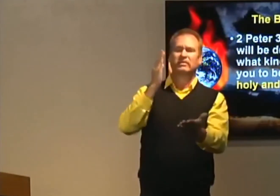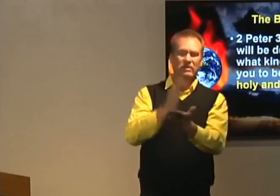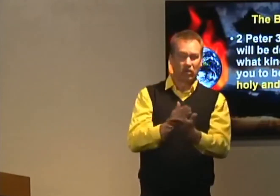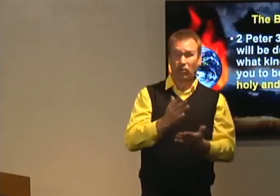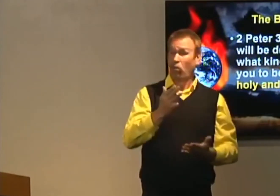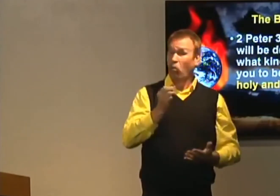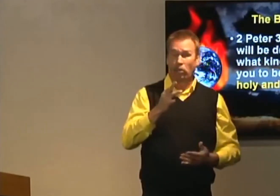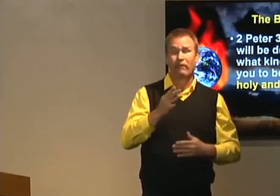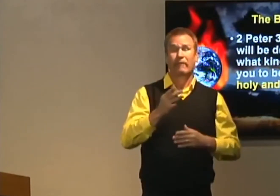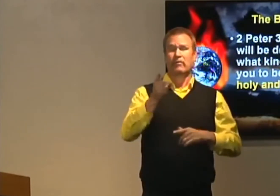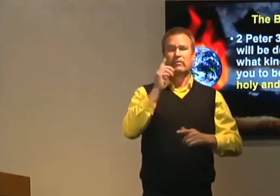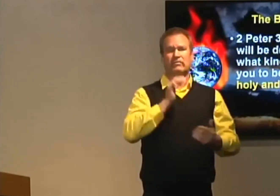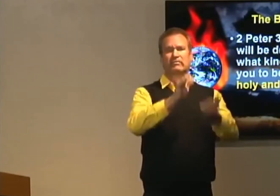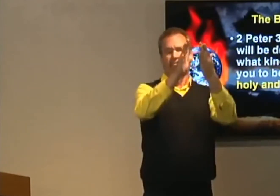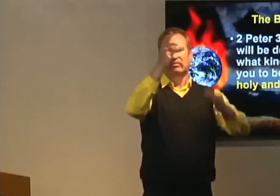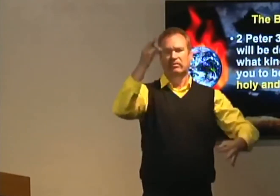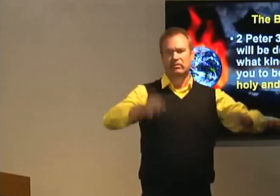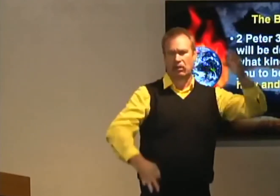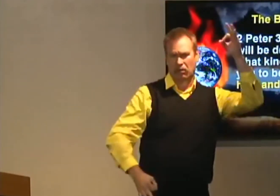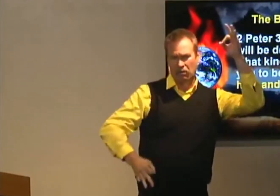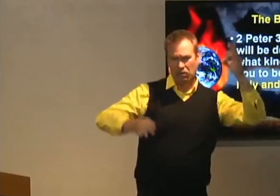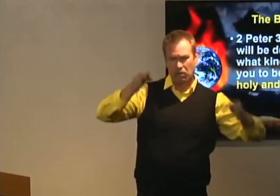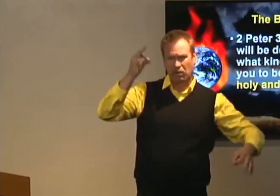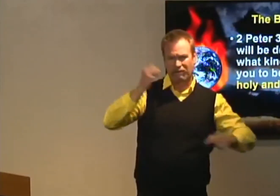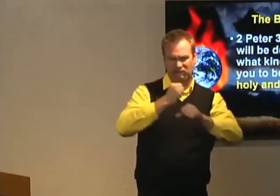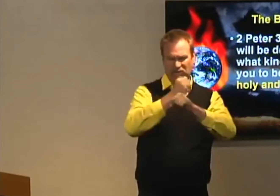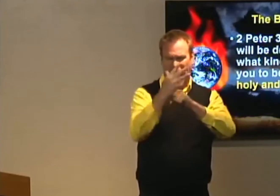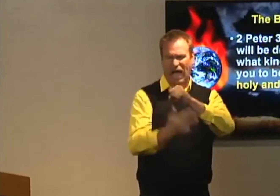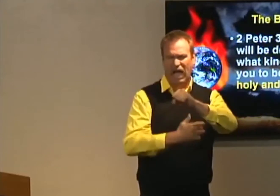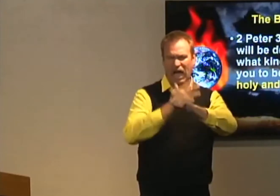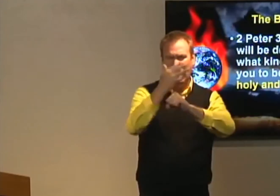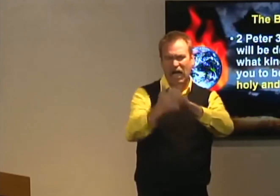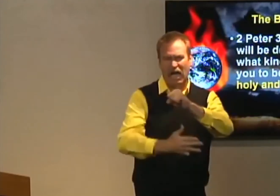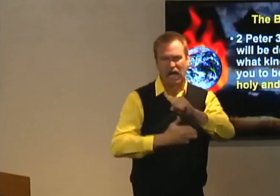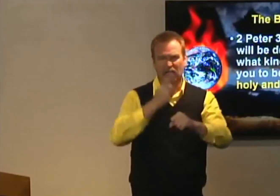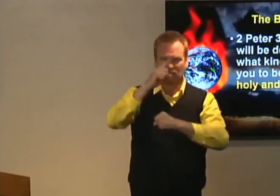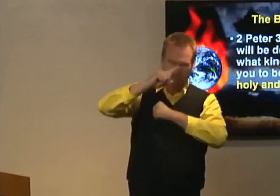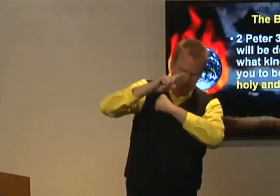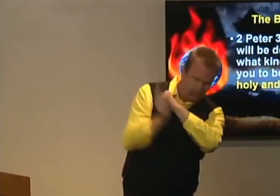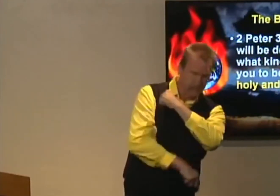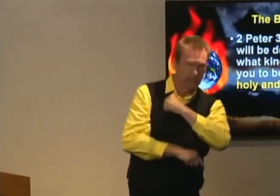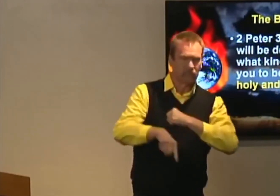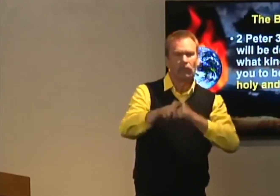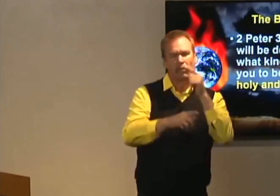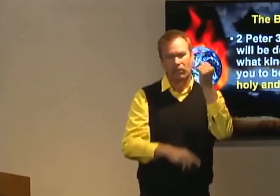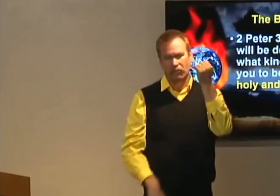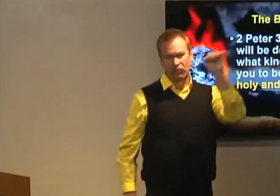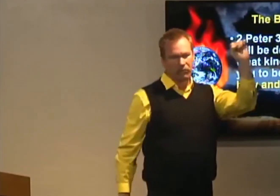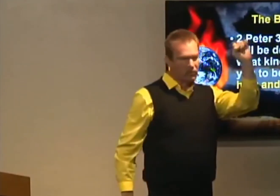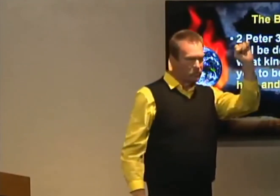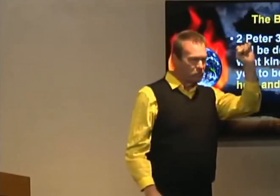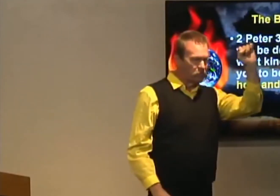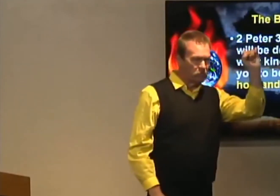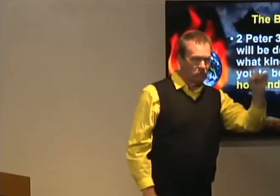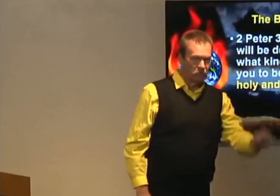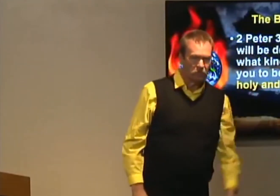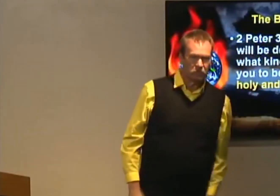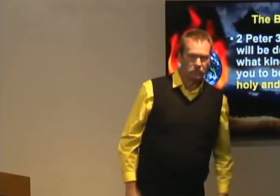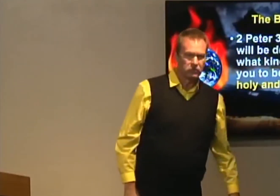no avoiding anything, because we will all face judgment with God when the earth is consumed with flames.